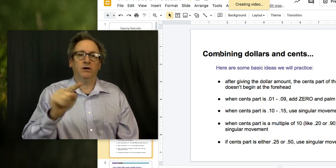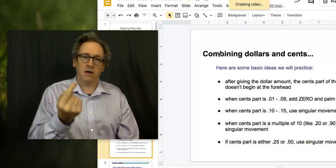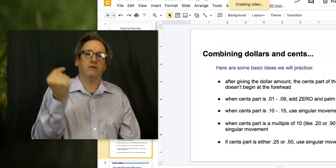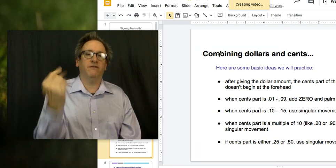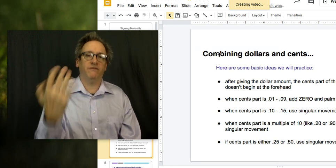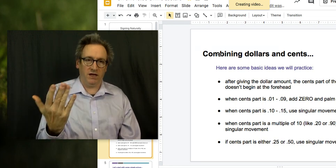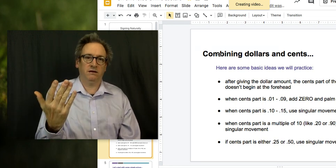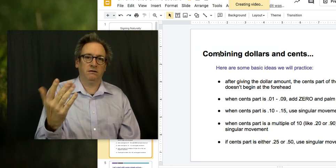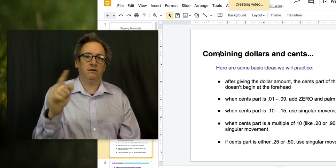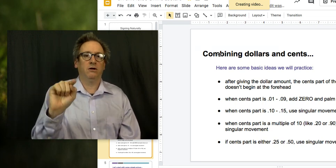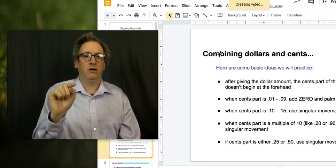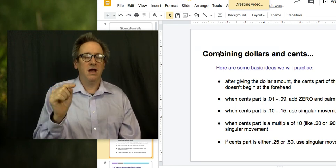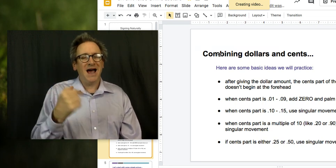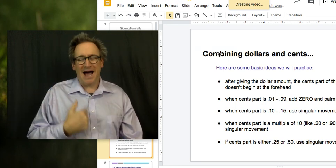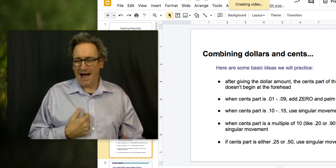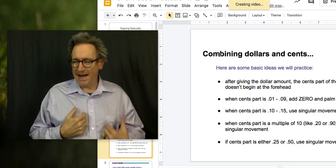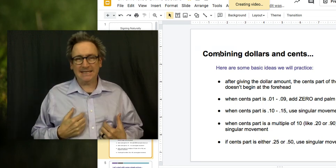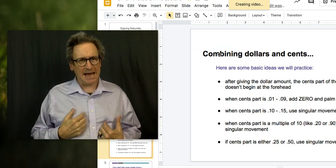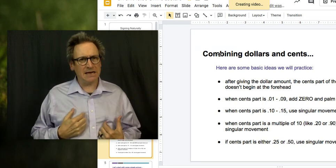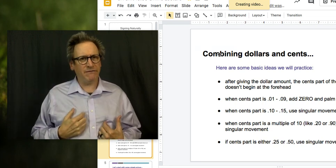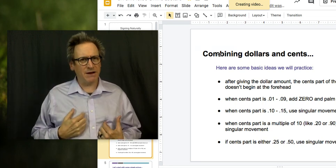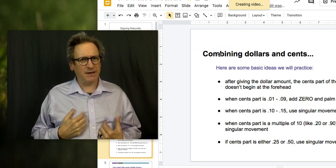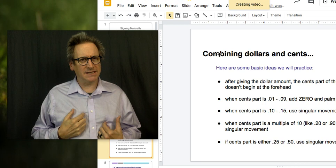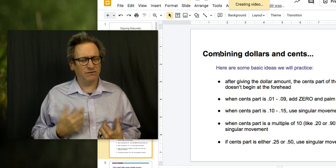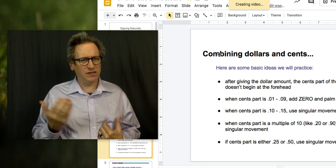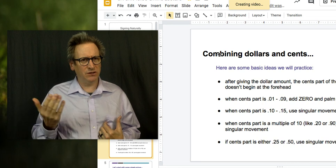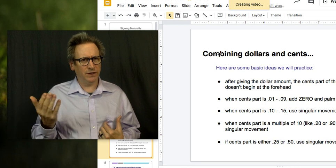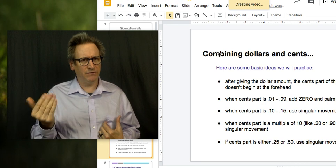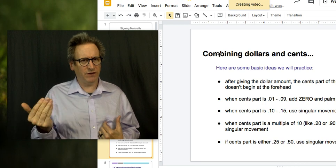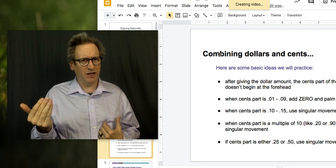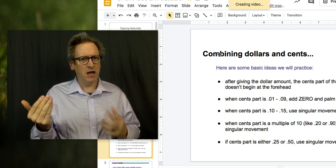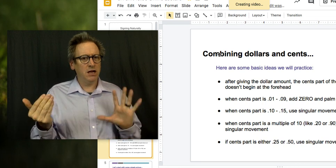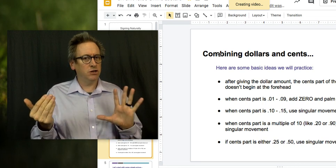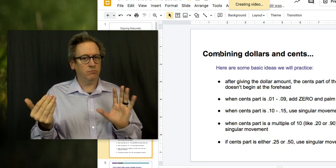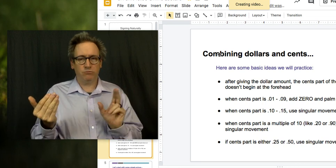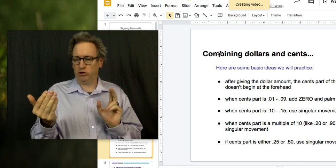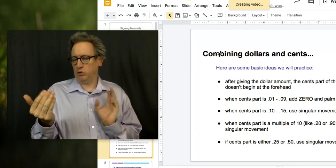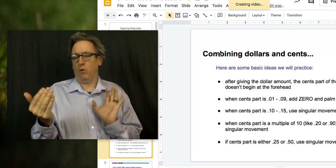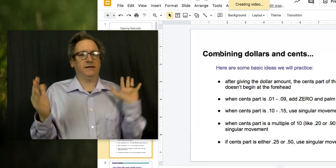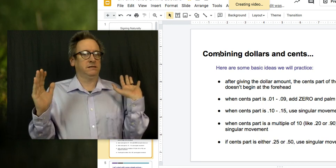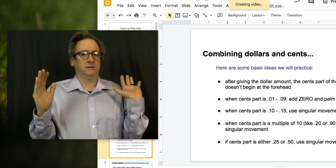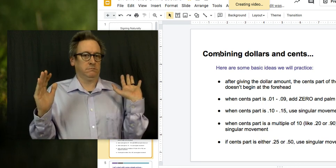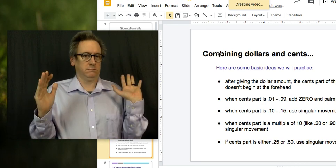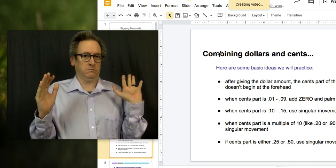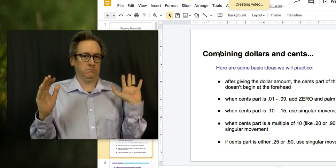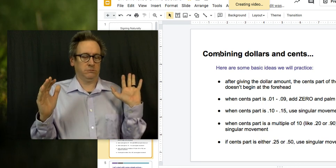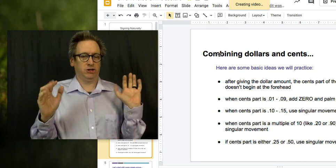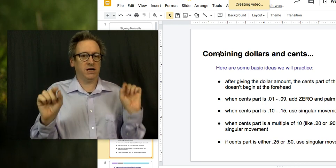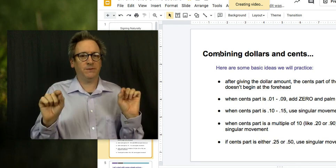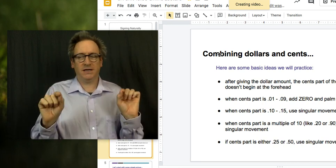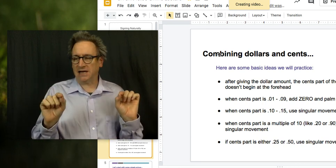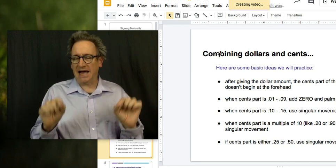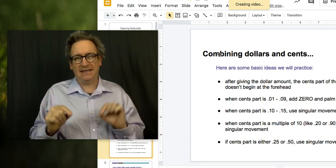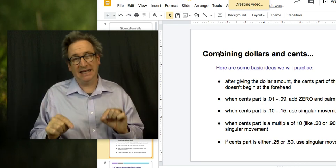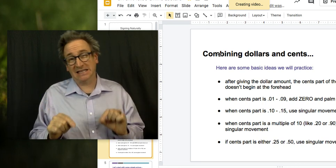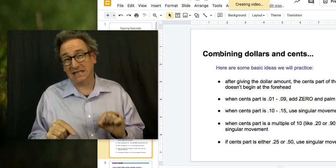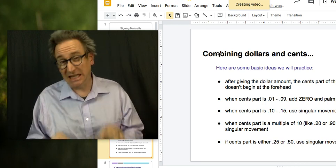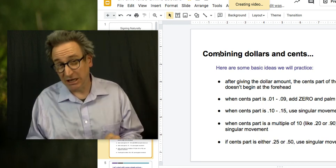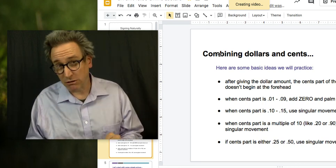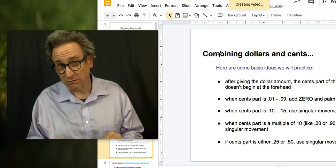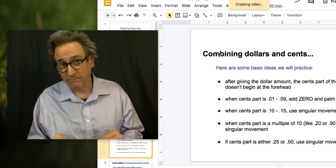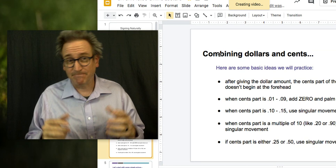could do $1.15. I tend to find myself still doing 15 twice, just because I think